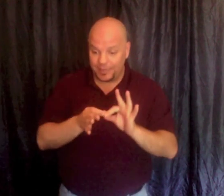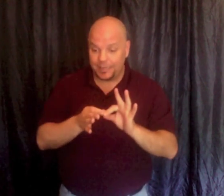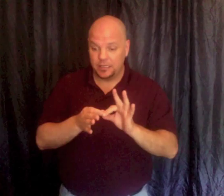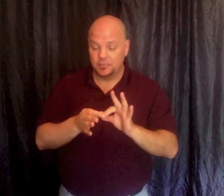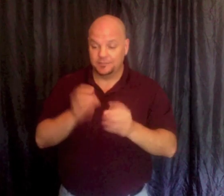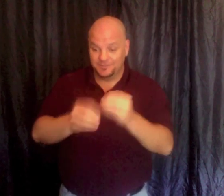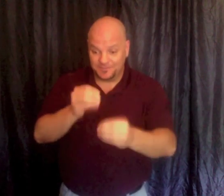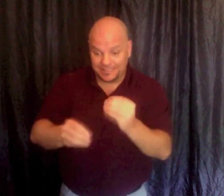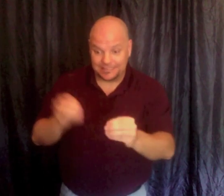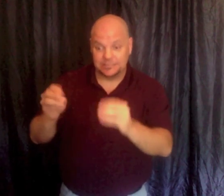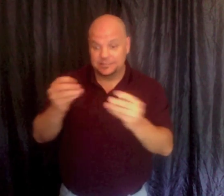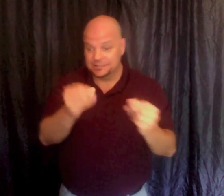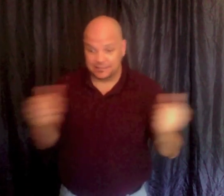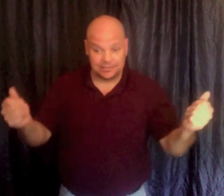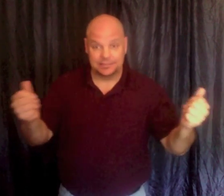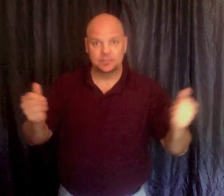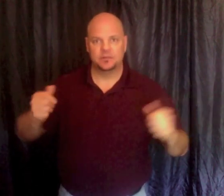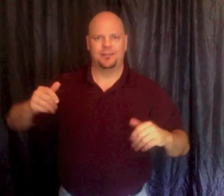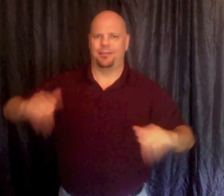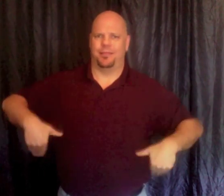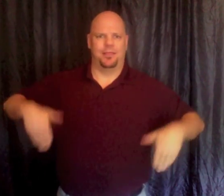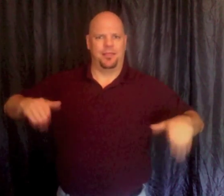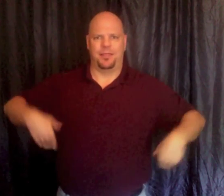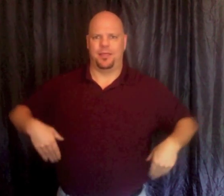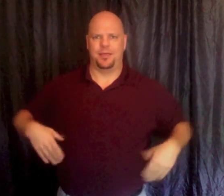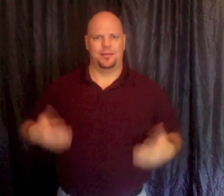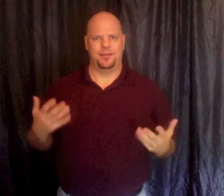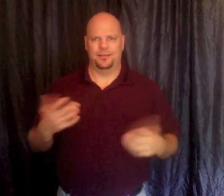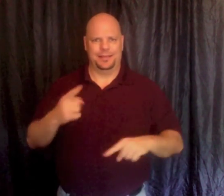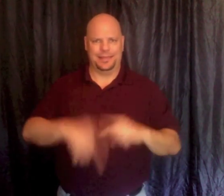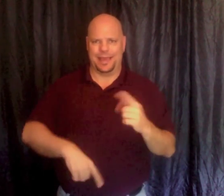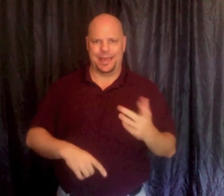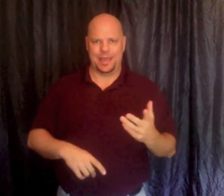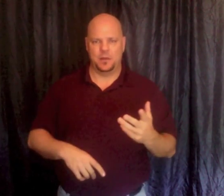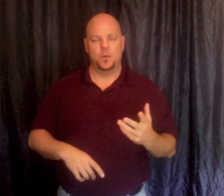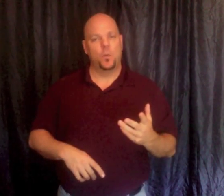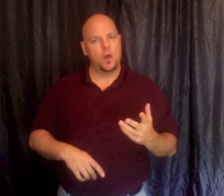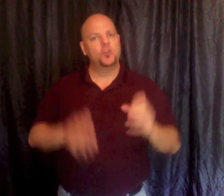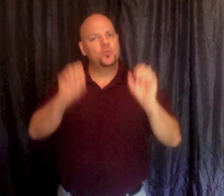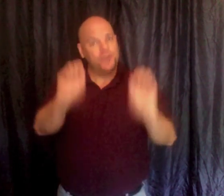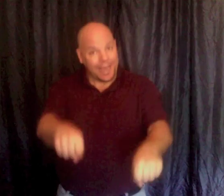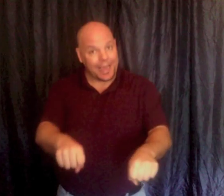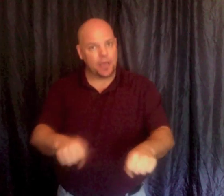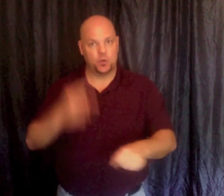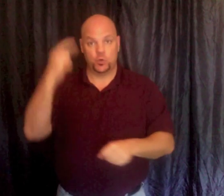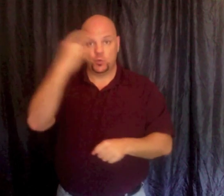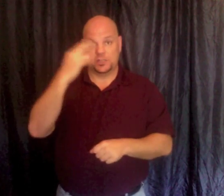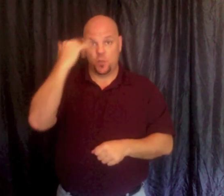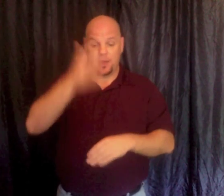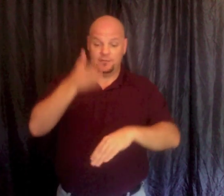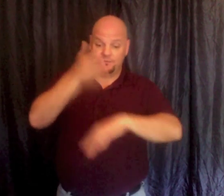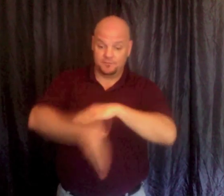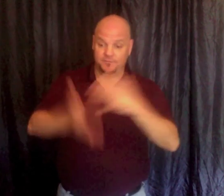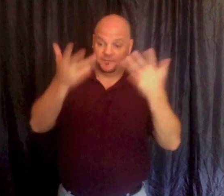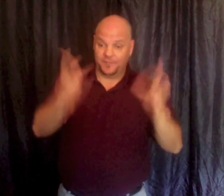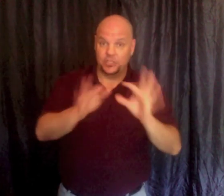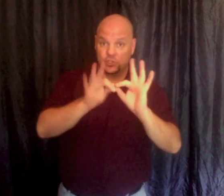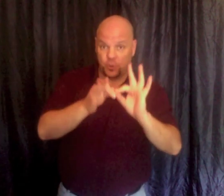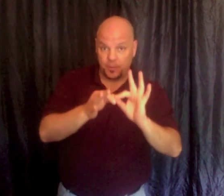too late. Why am I doing this now? Well, the reason why you're doing after the interpretation,